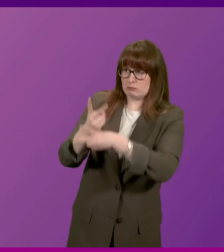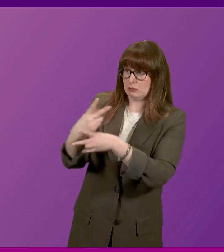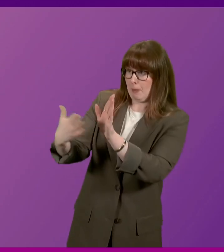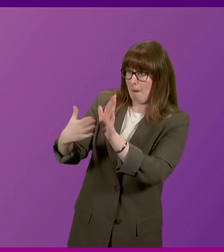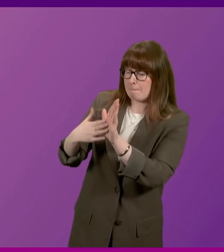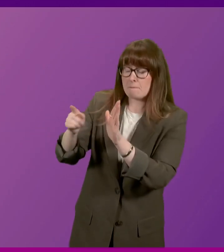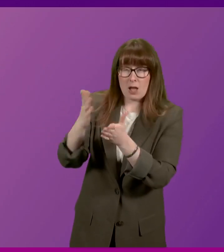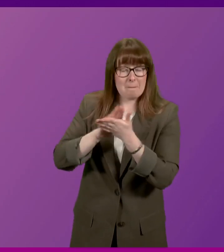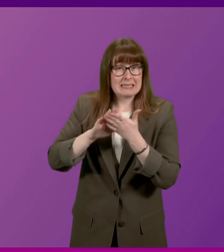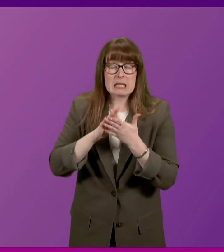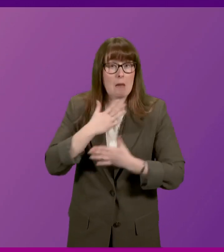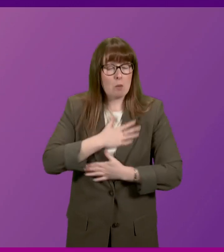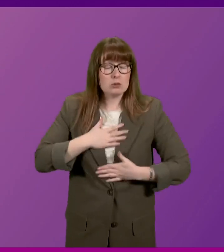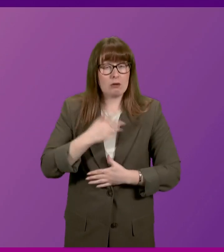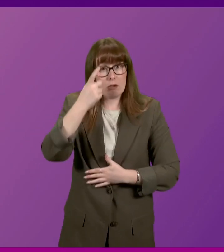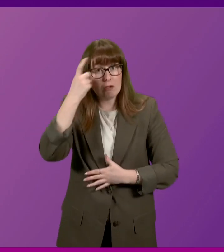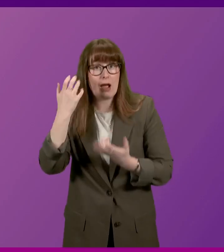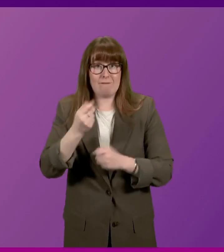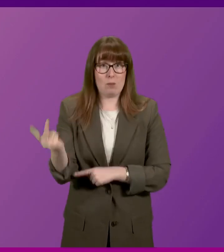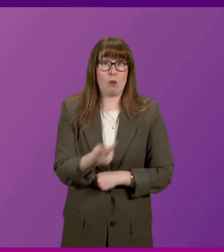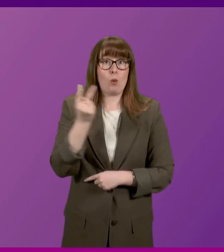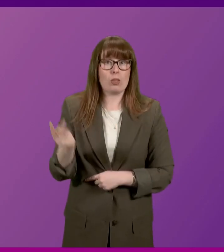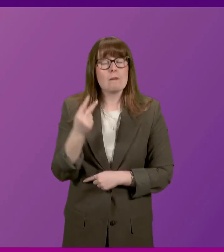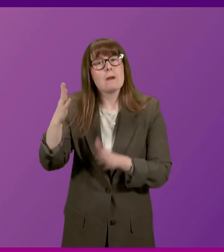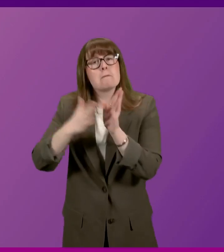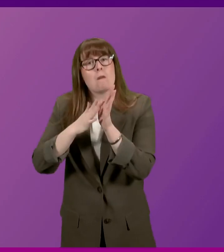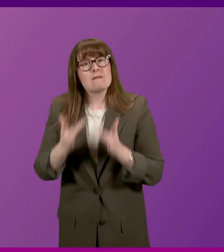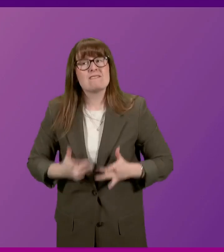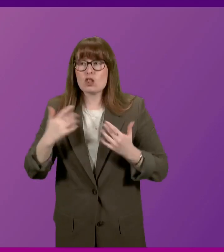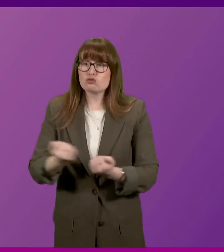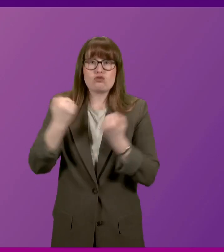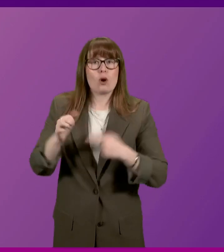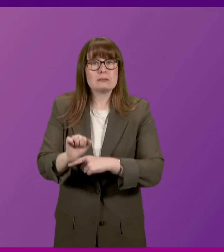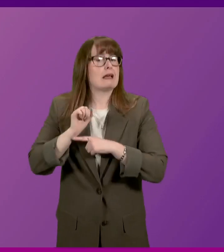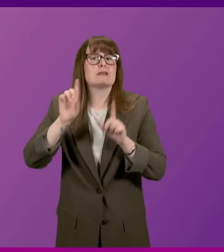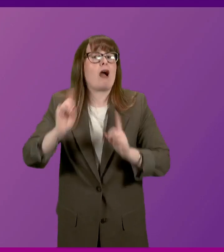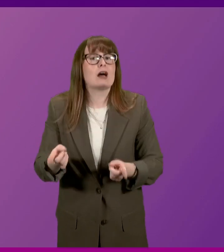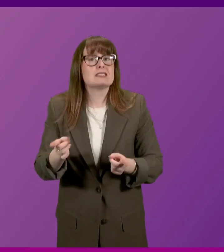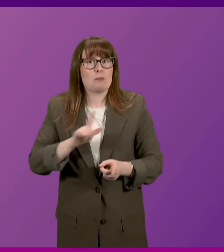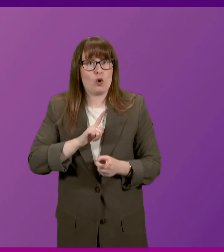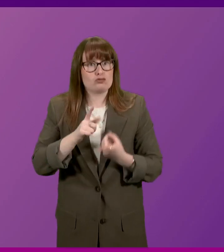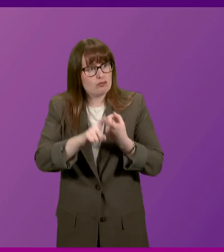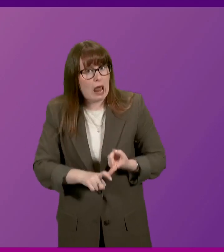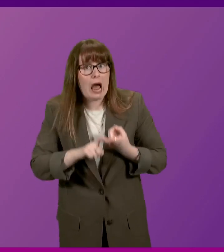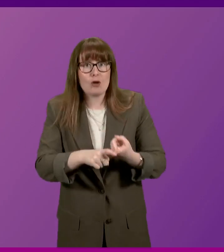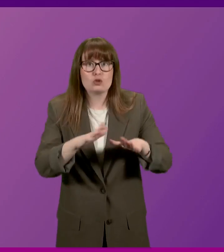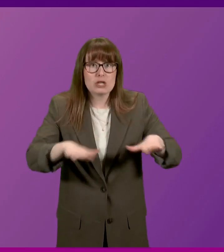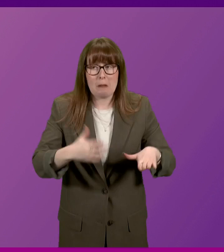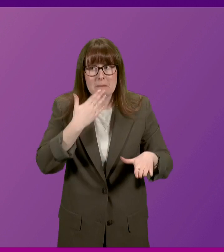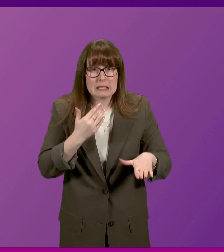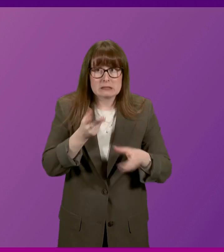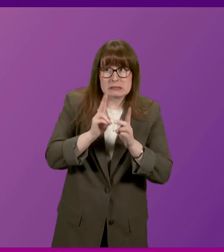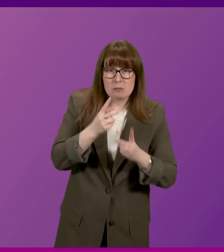emotional strain on both. But the mothers felt that they couldn't be a strong protector if they have to rely on a traumatised child to speak for